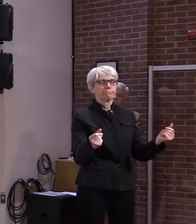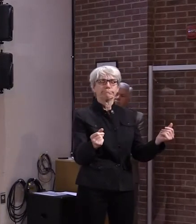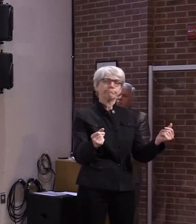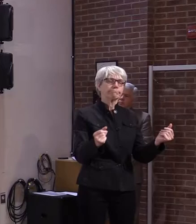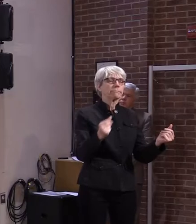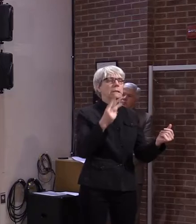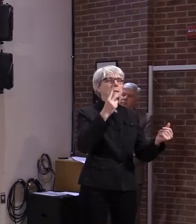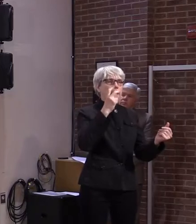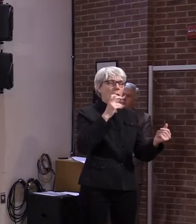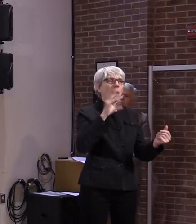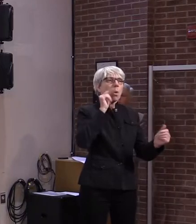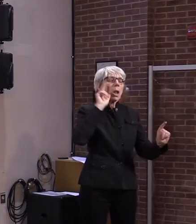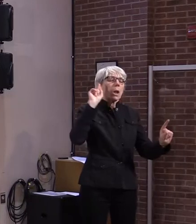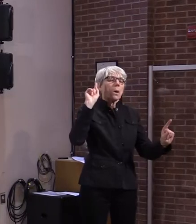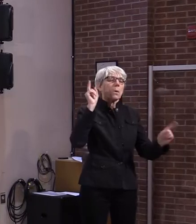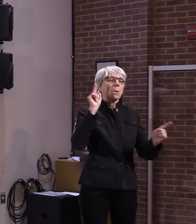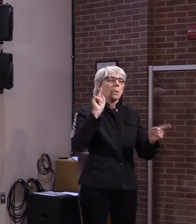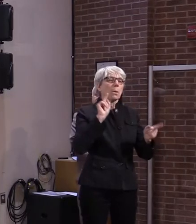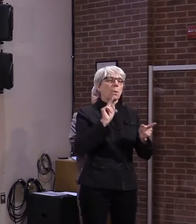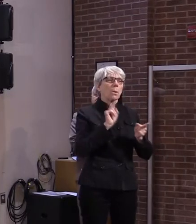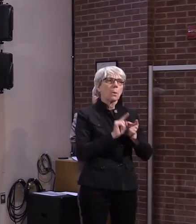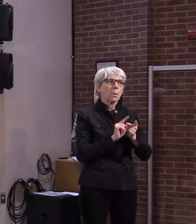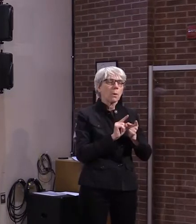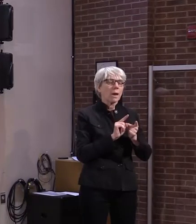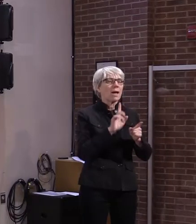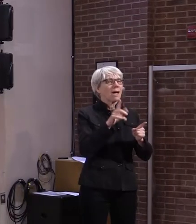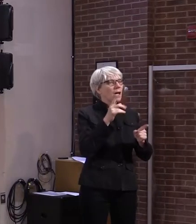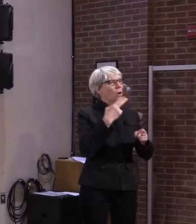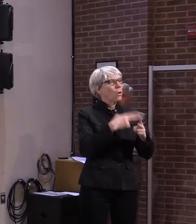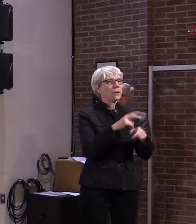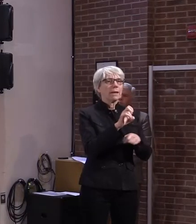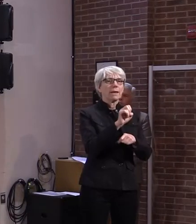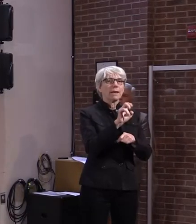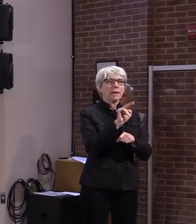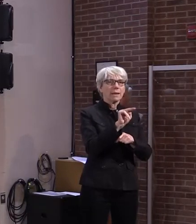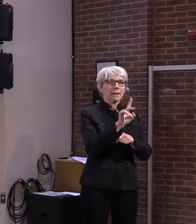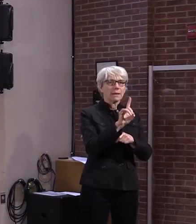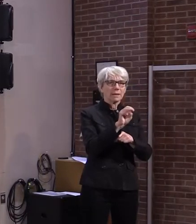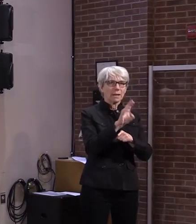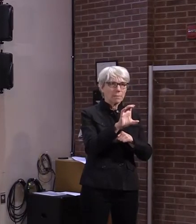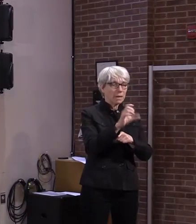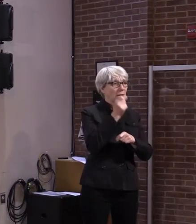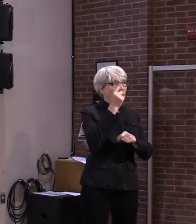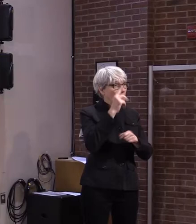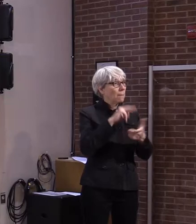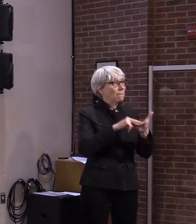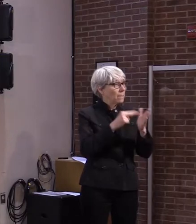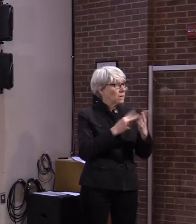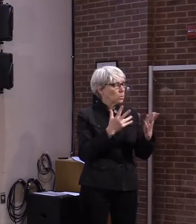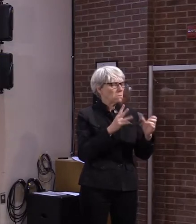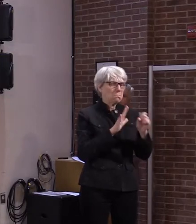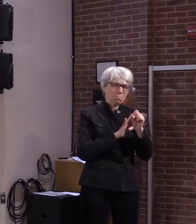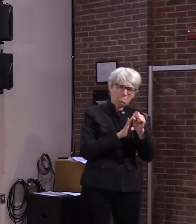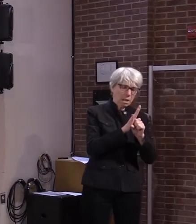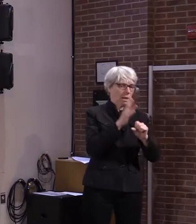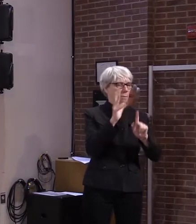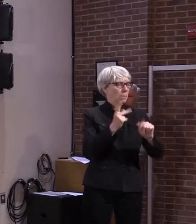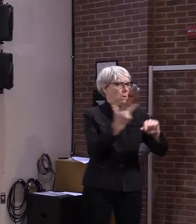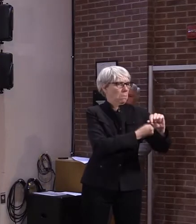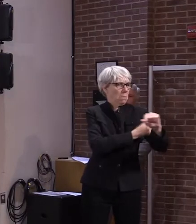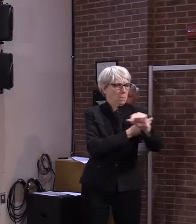gained some immunity, either from vaccination, which of course is preferable, or from the actual